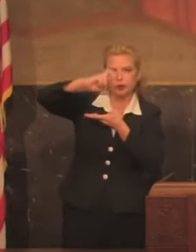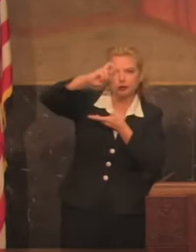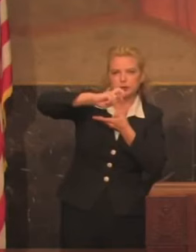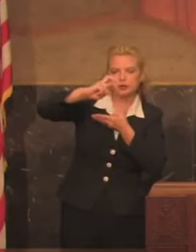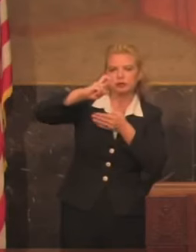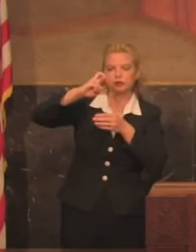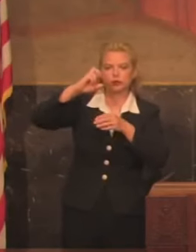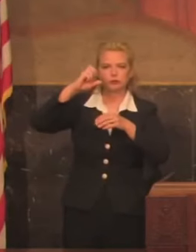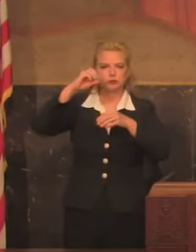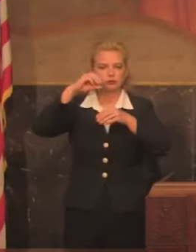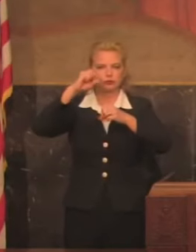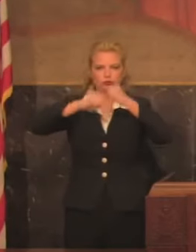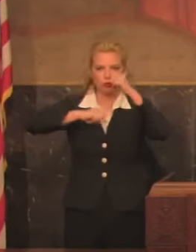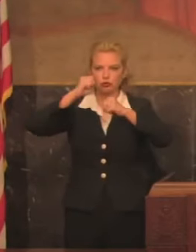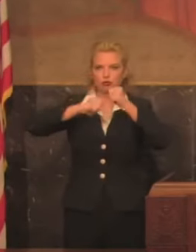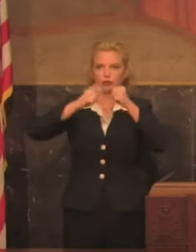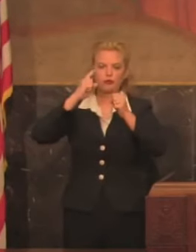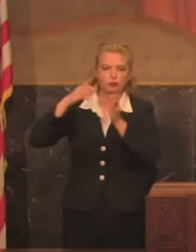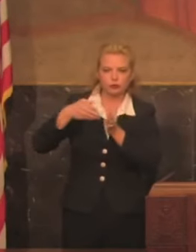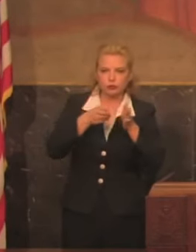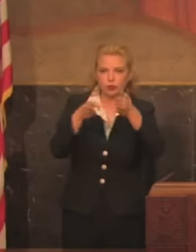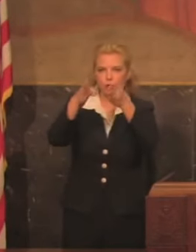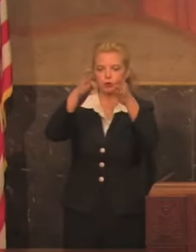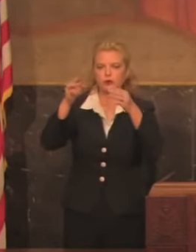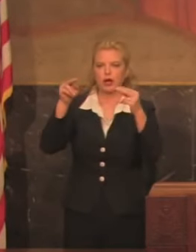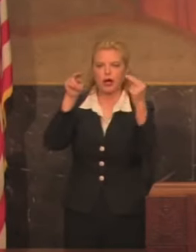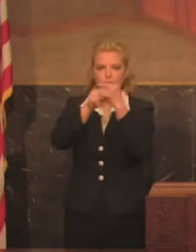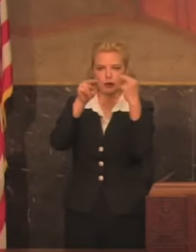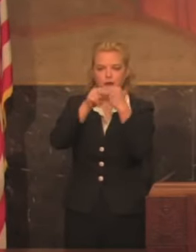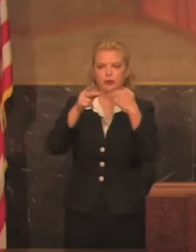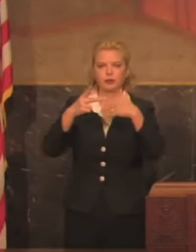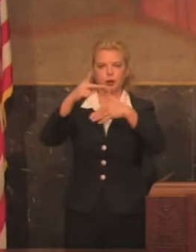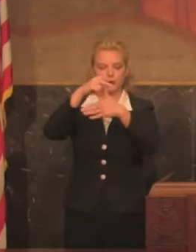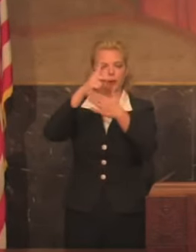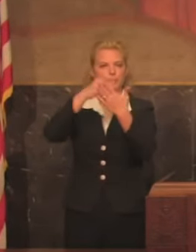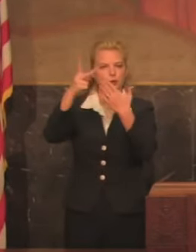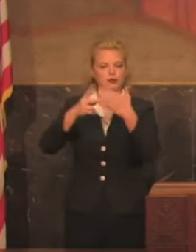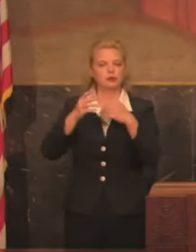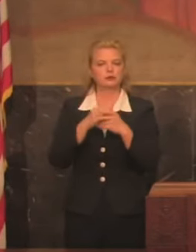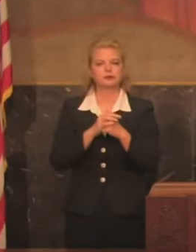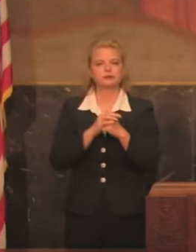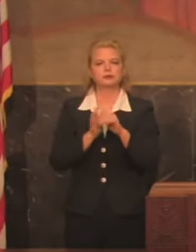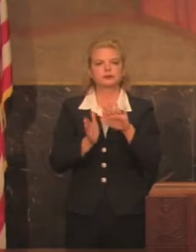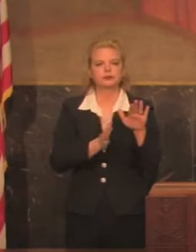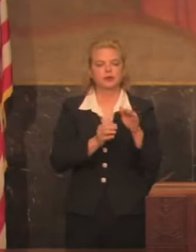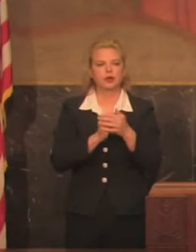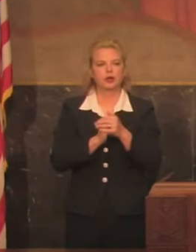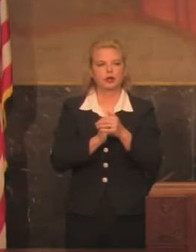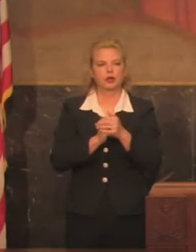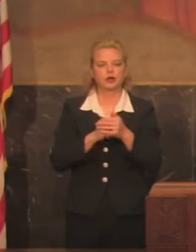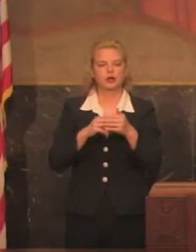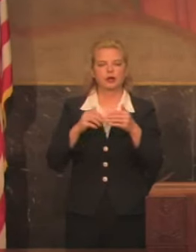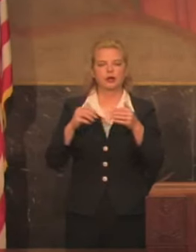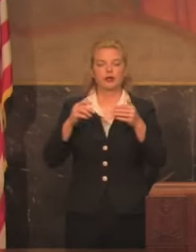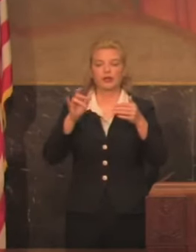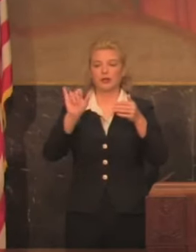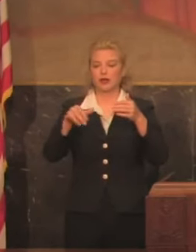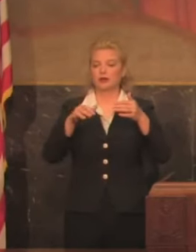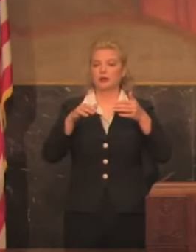infrastructure projects that await funding in our highway priority program, deferred maintenance on state and